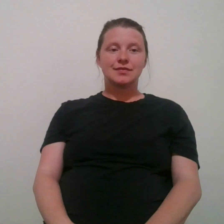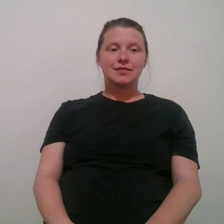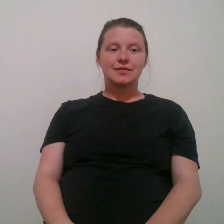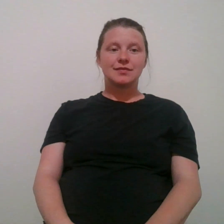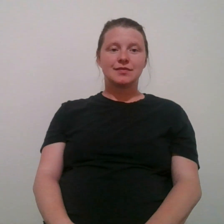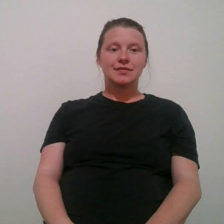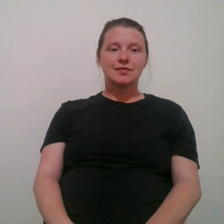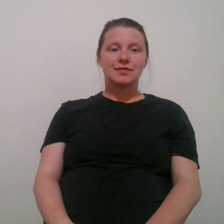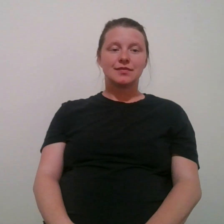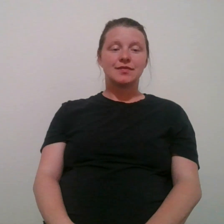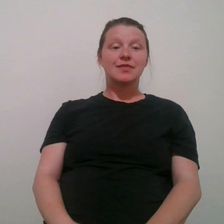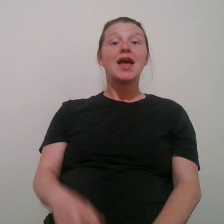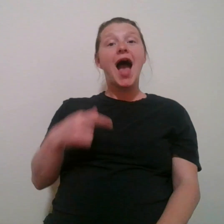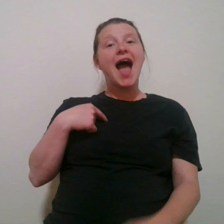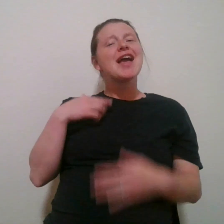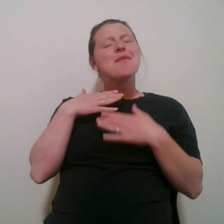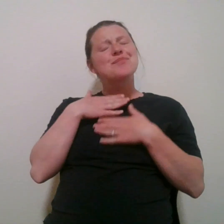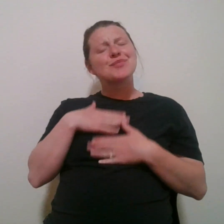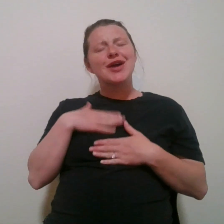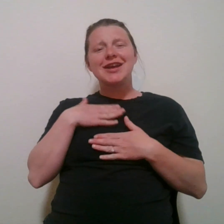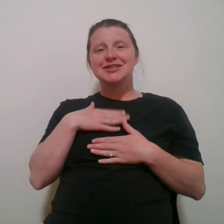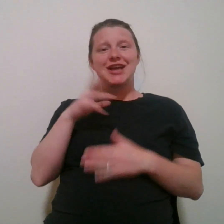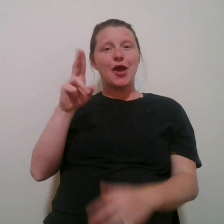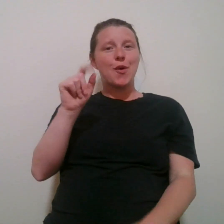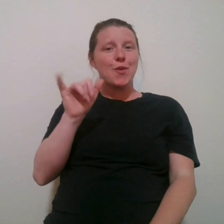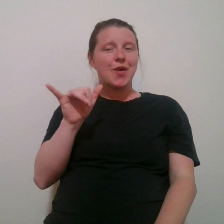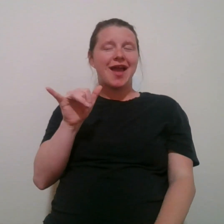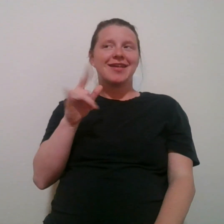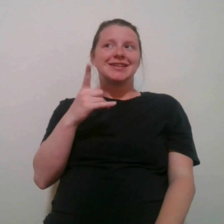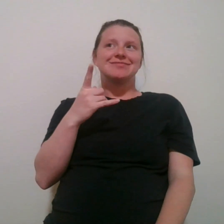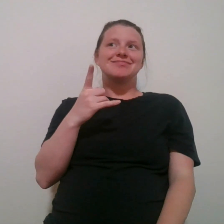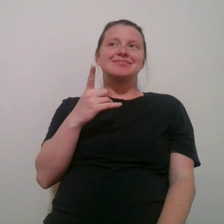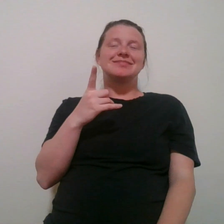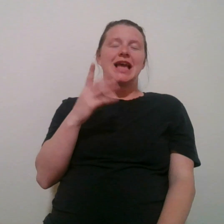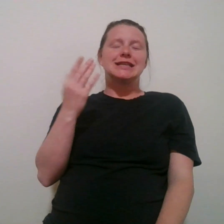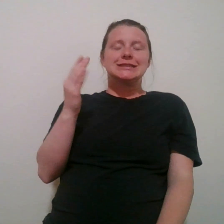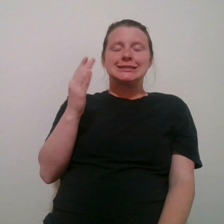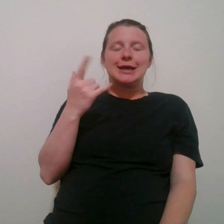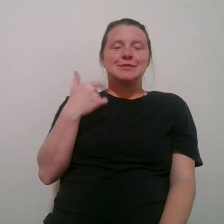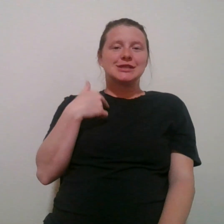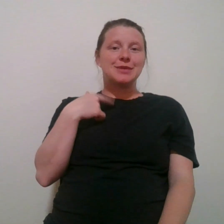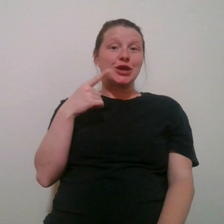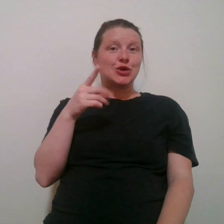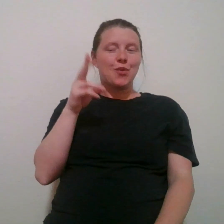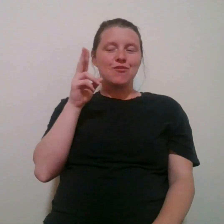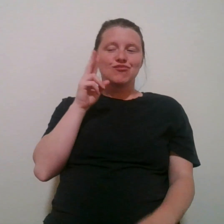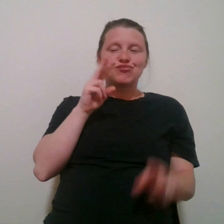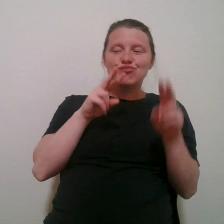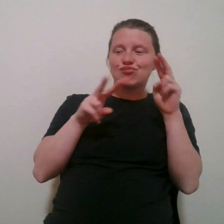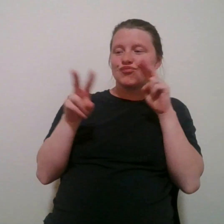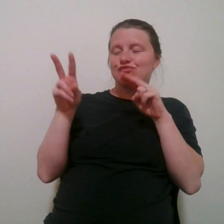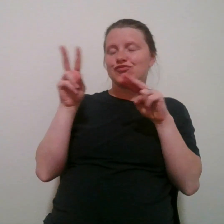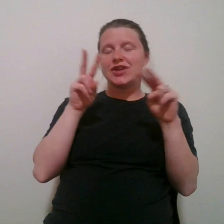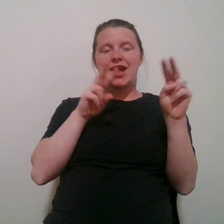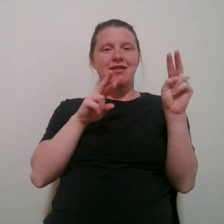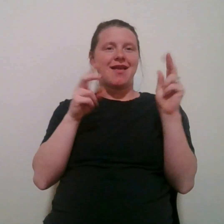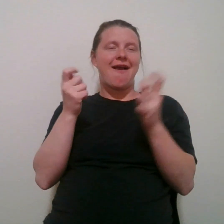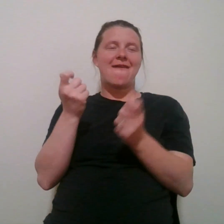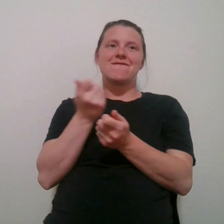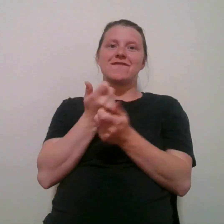Well, I really appreciate, Ray, what appears to me that you have looked at the whole gamut of child abuse and